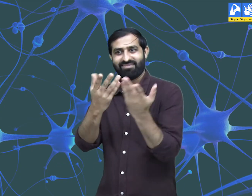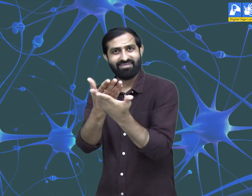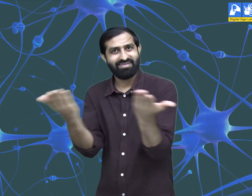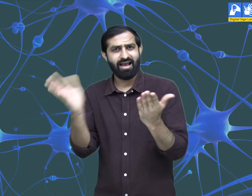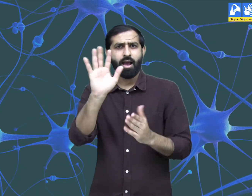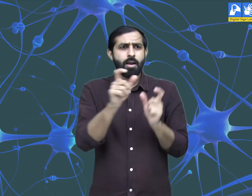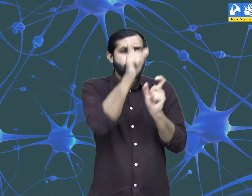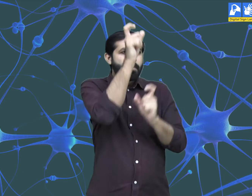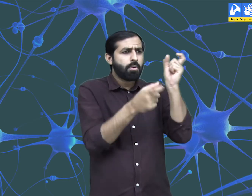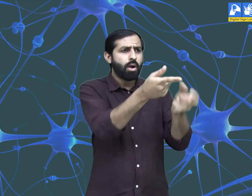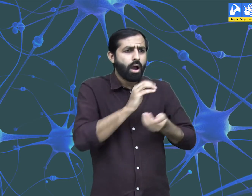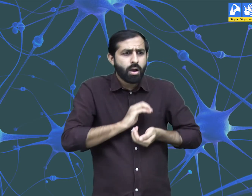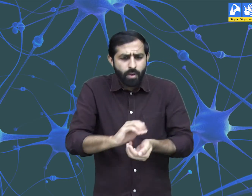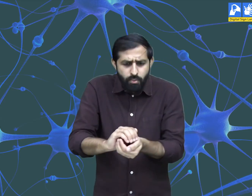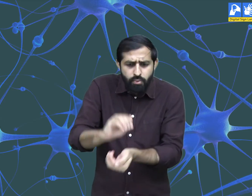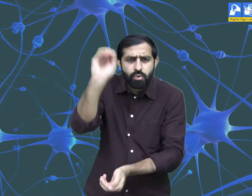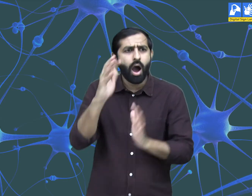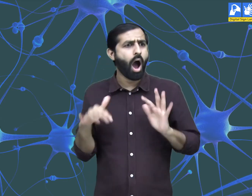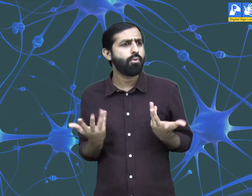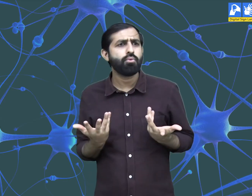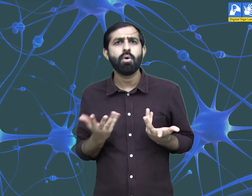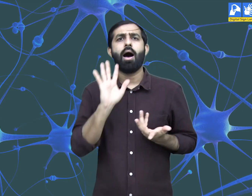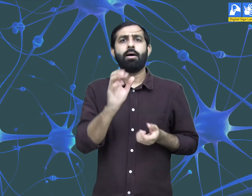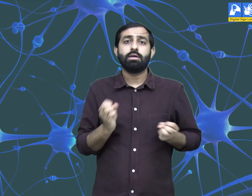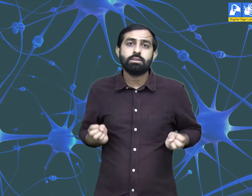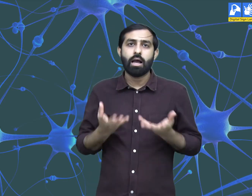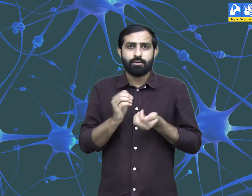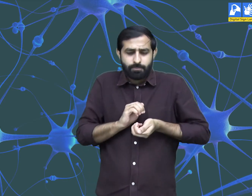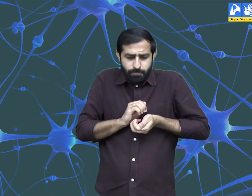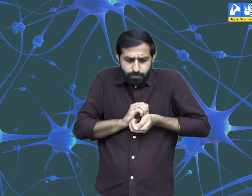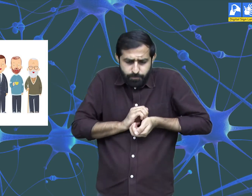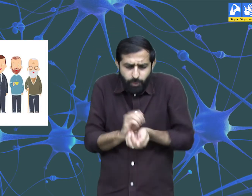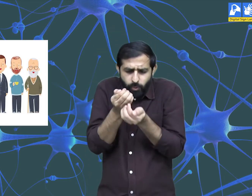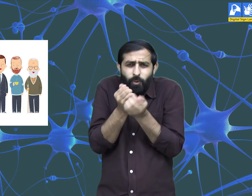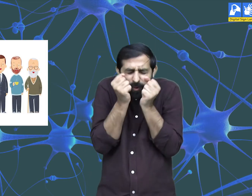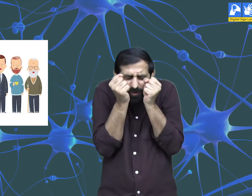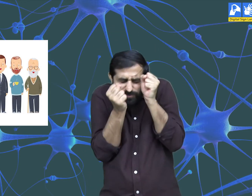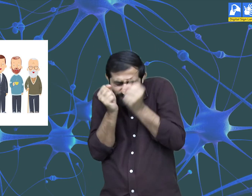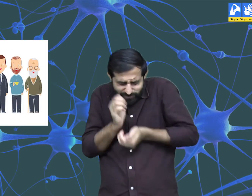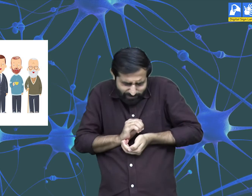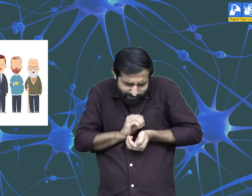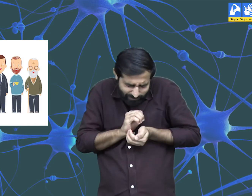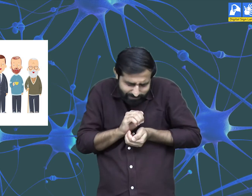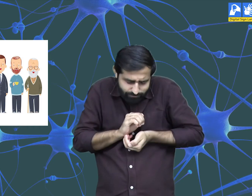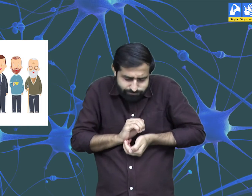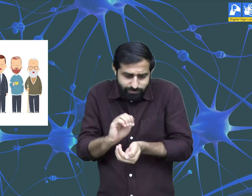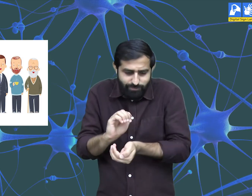Humans and animals grow from a tiny egg